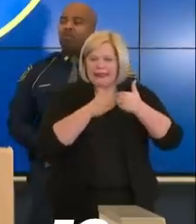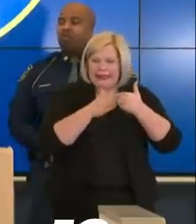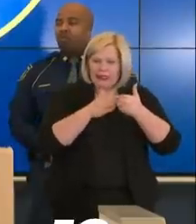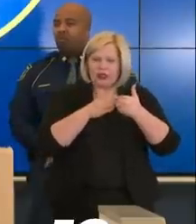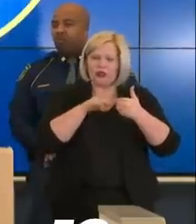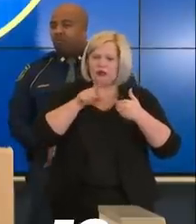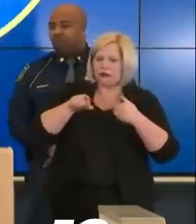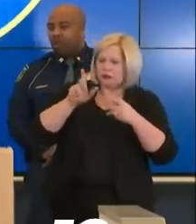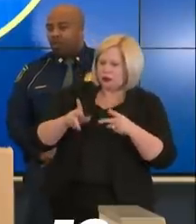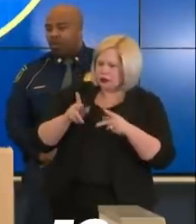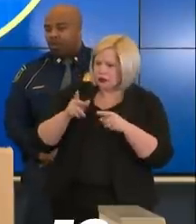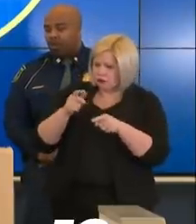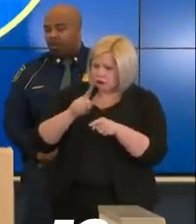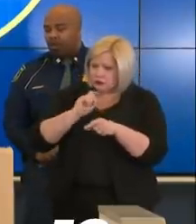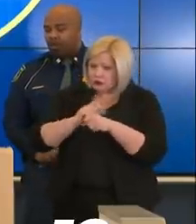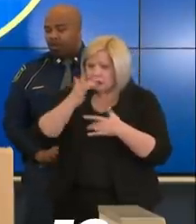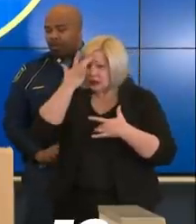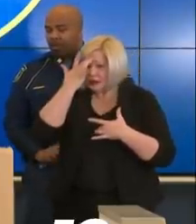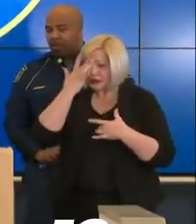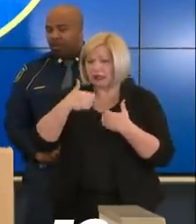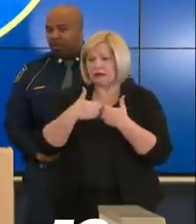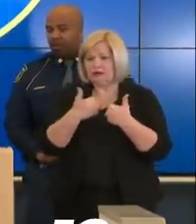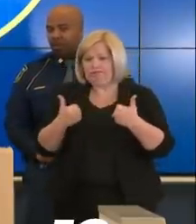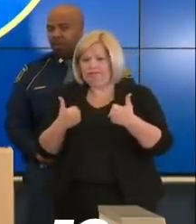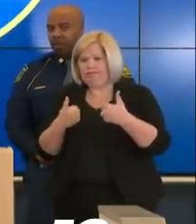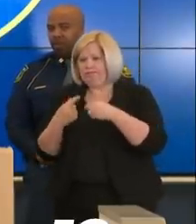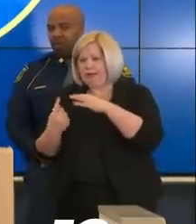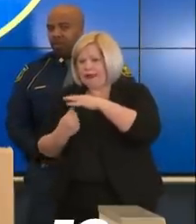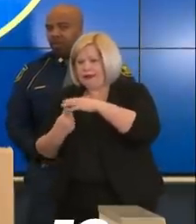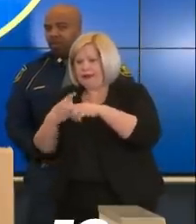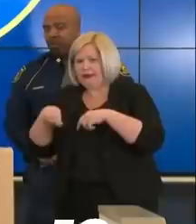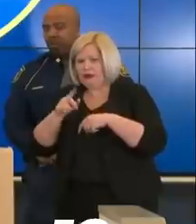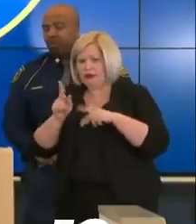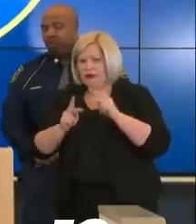have symptoms, isolating them as appropriately.